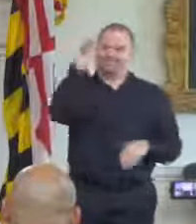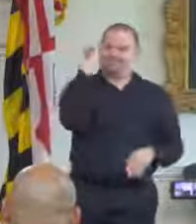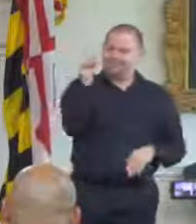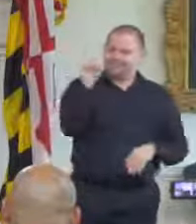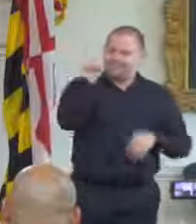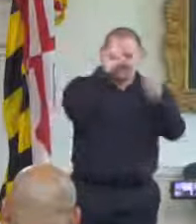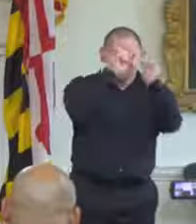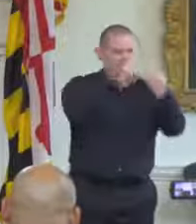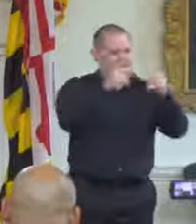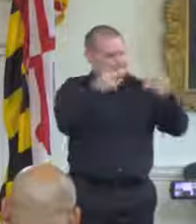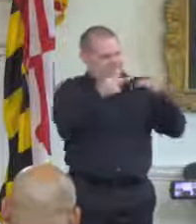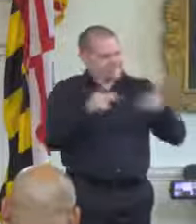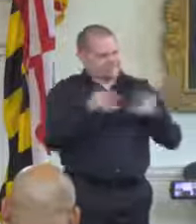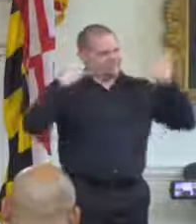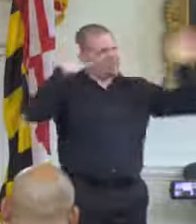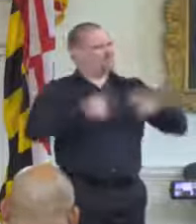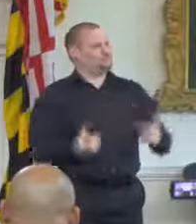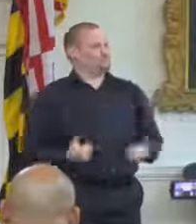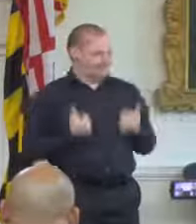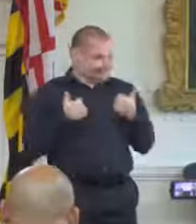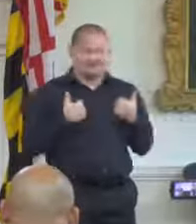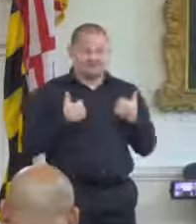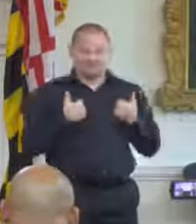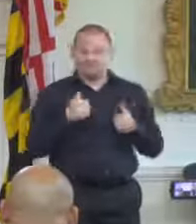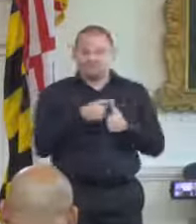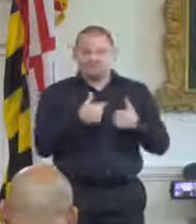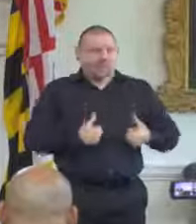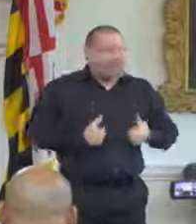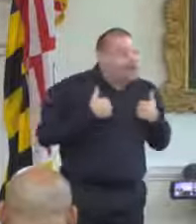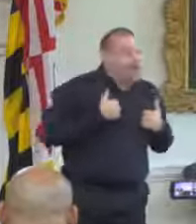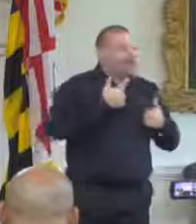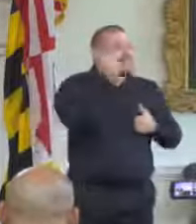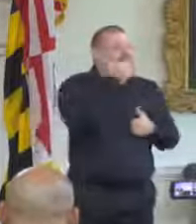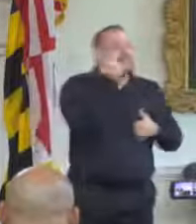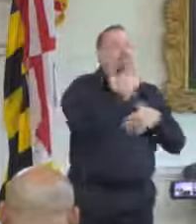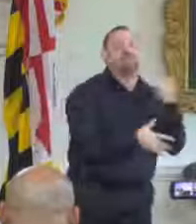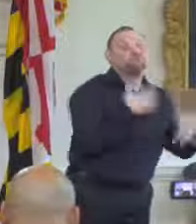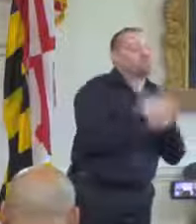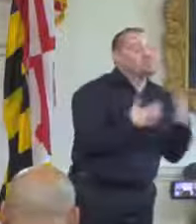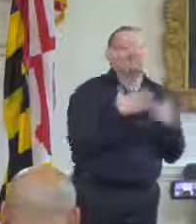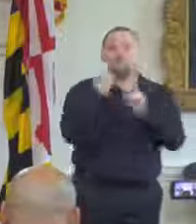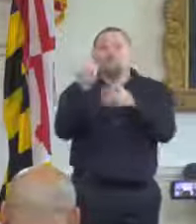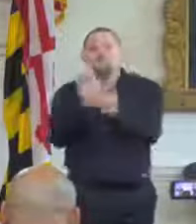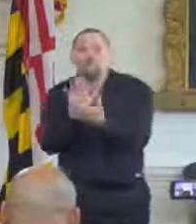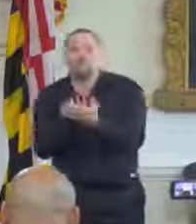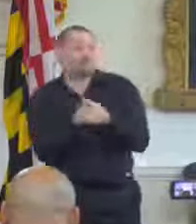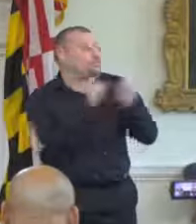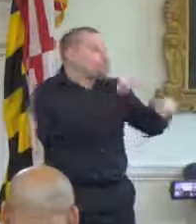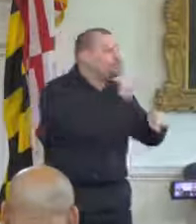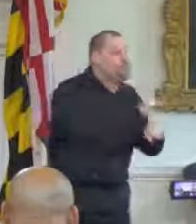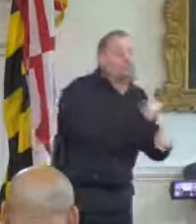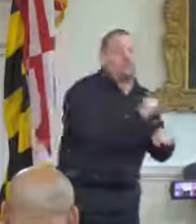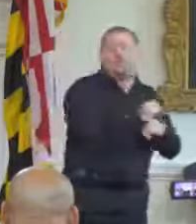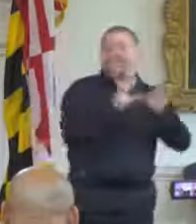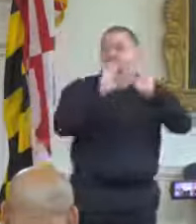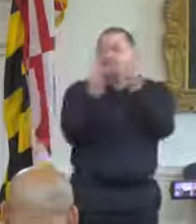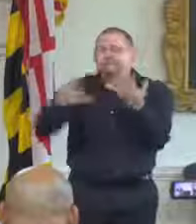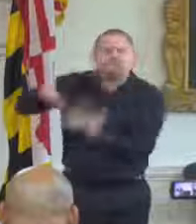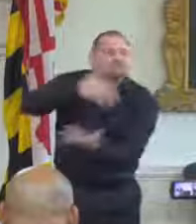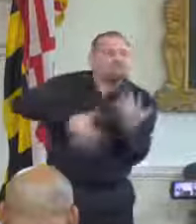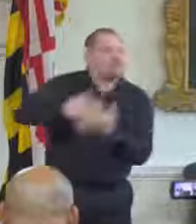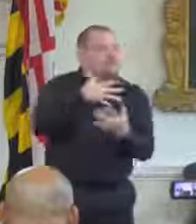place to live, go to school, work, raise a family, and